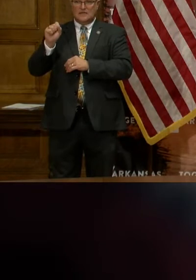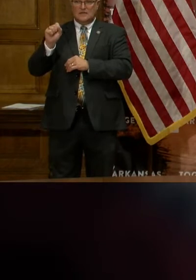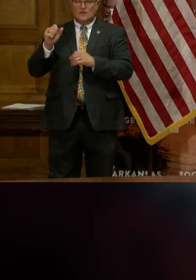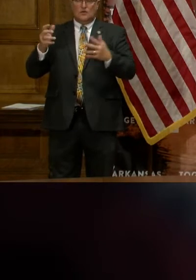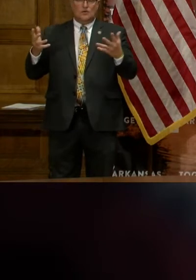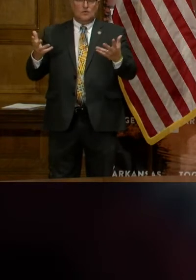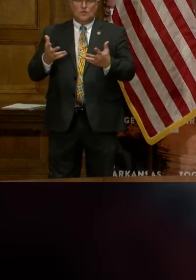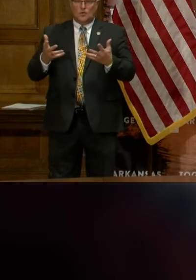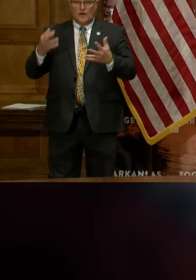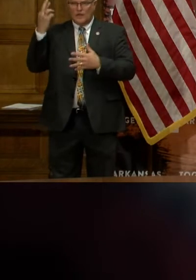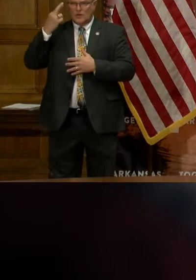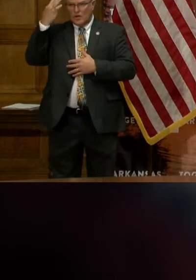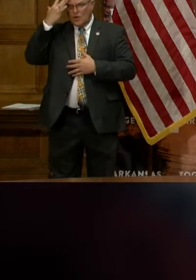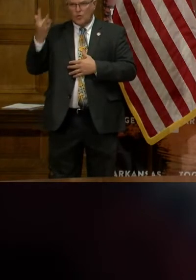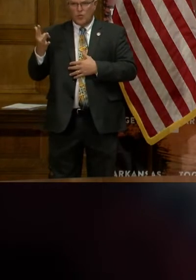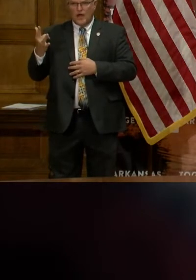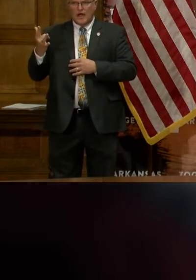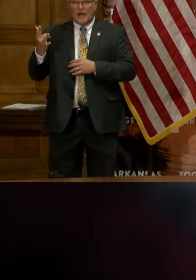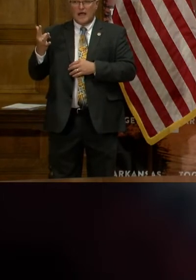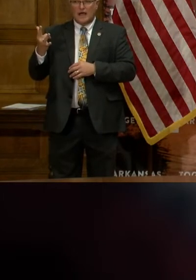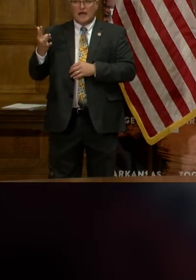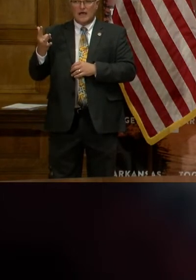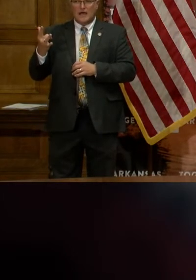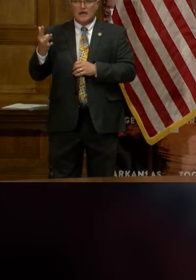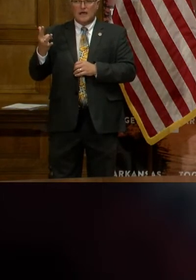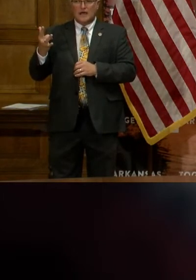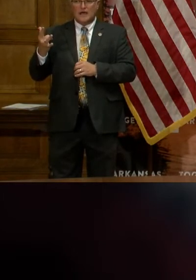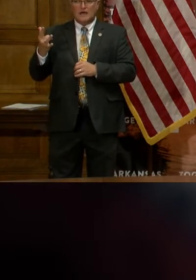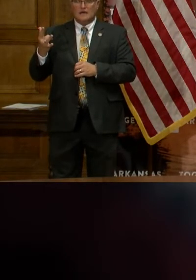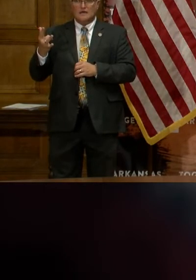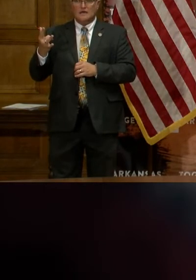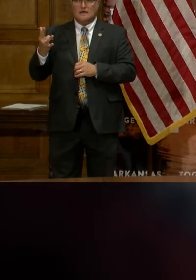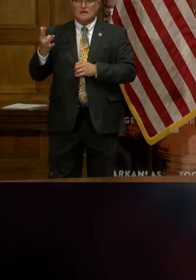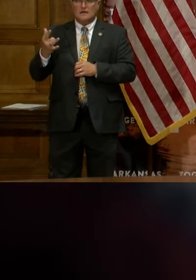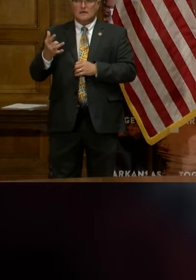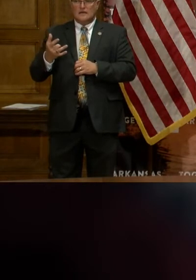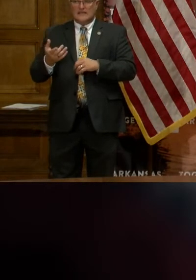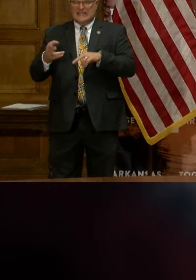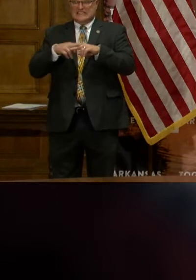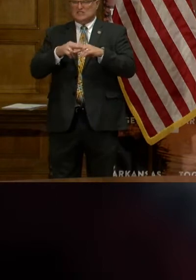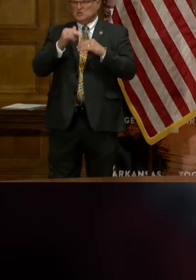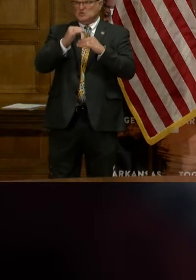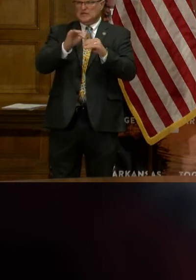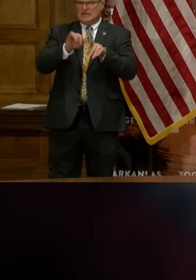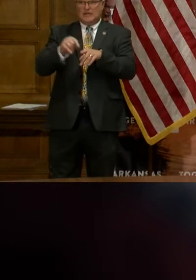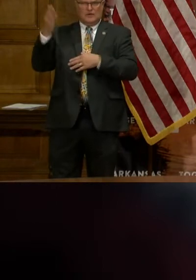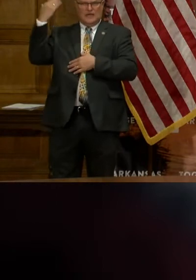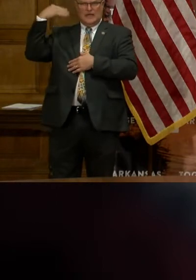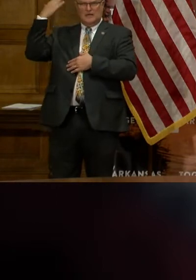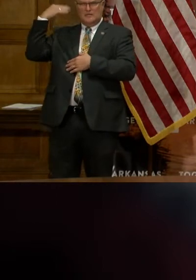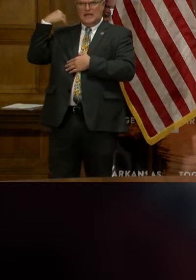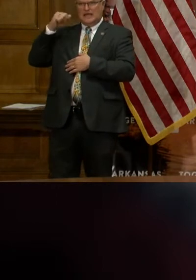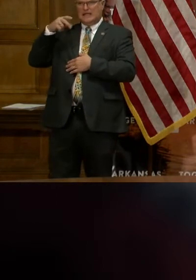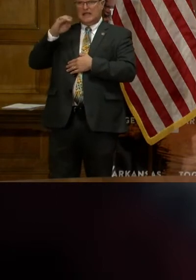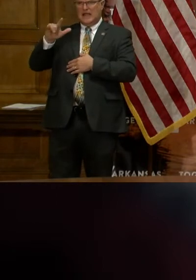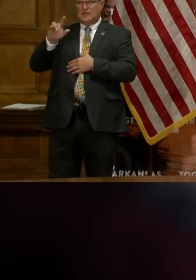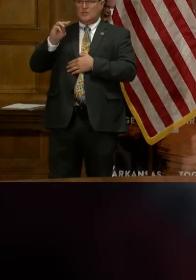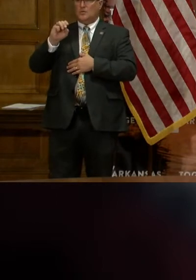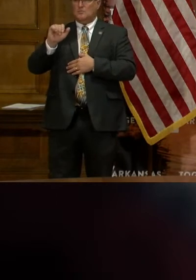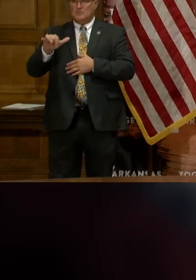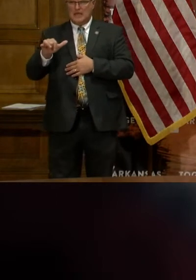what's the reason for not implementing additional restrictions like we had back in, April or